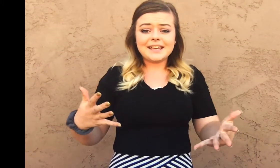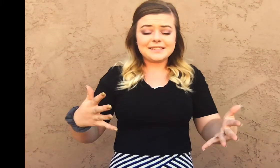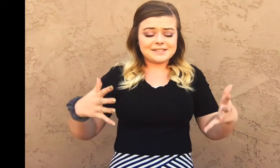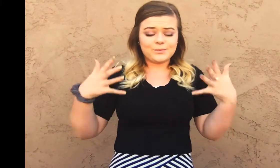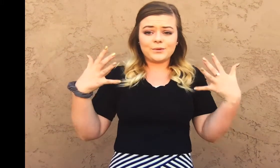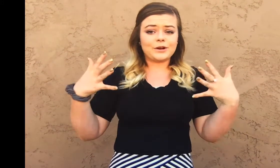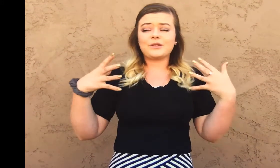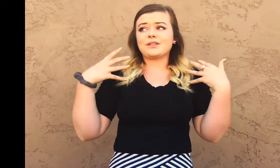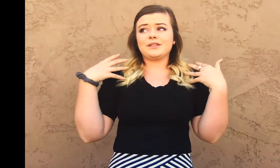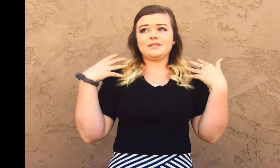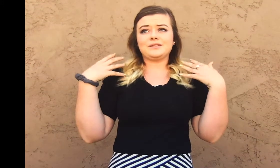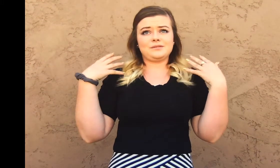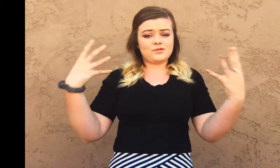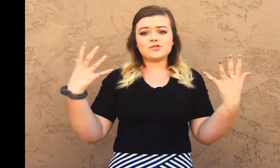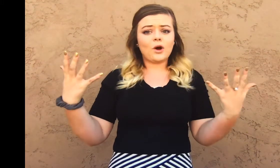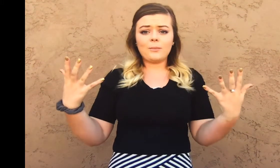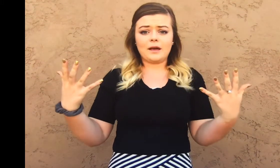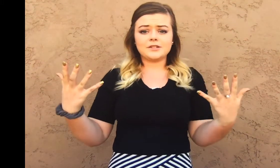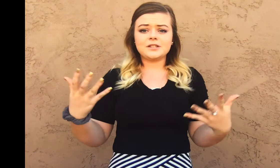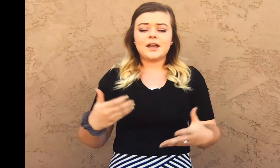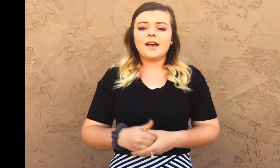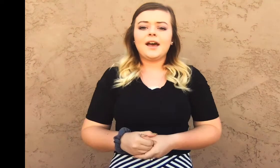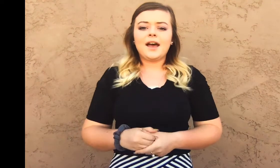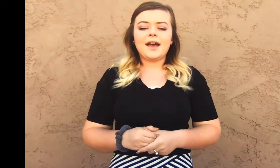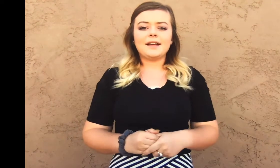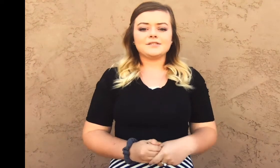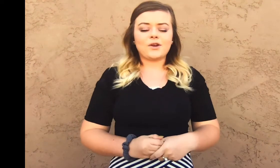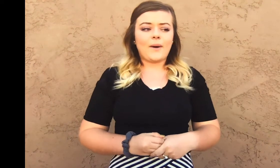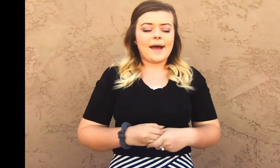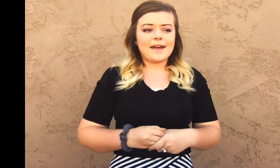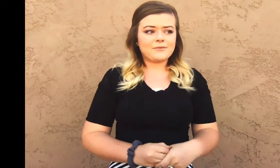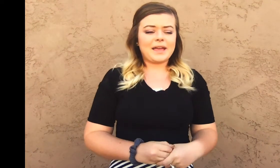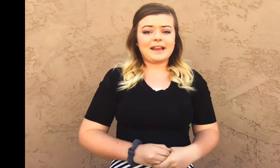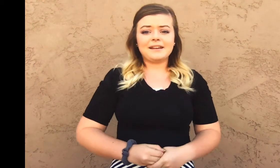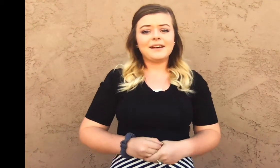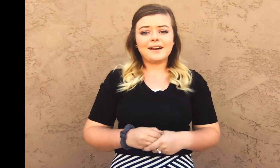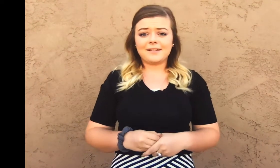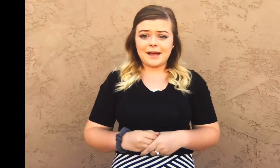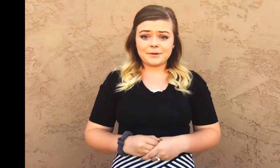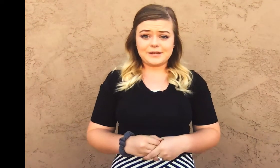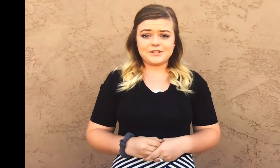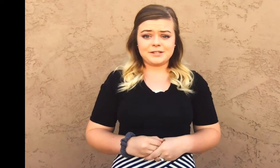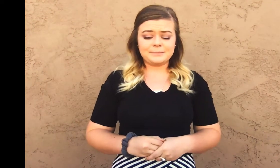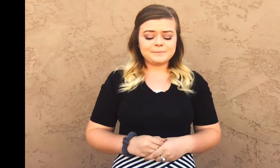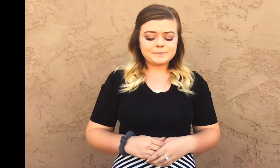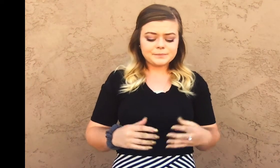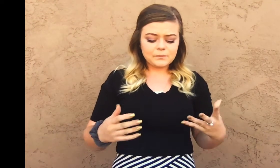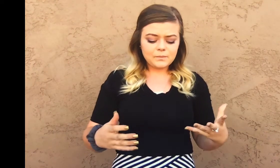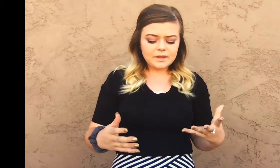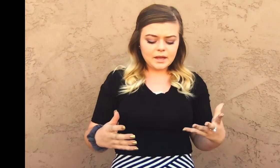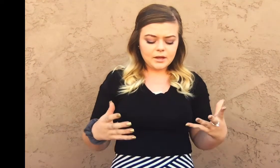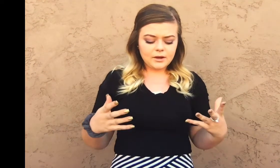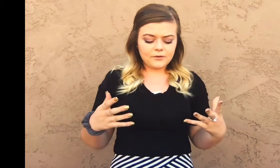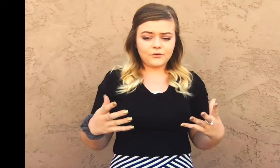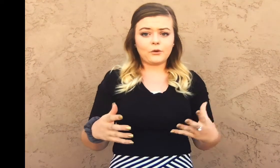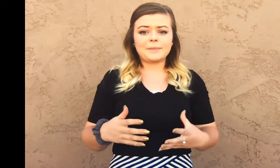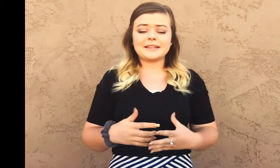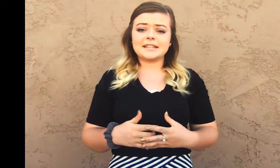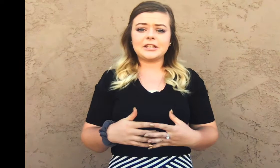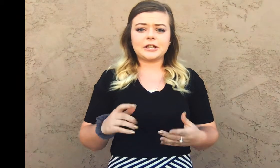is worth so much. And so I have made a collaboration for mainly your